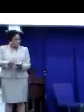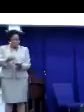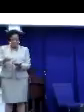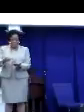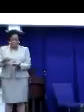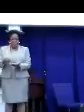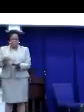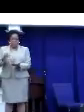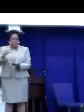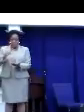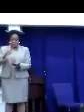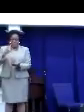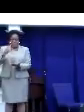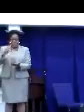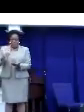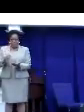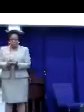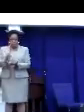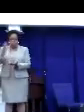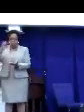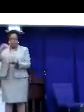a corn seed will grow into a corn.